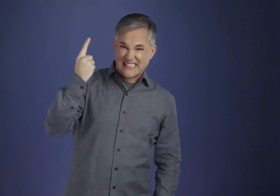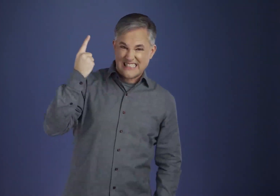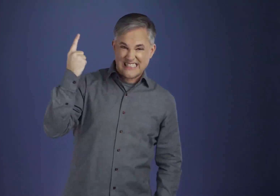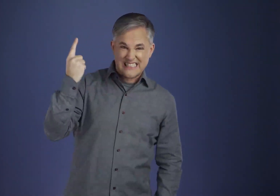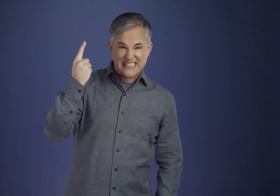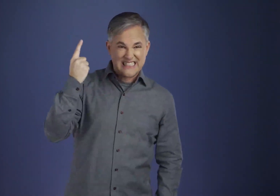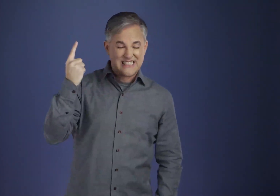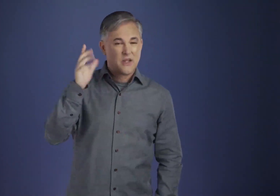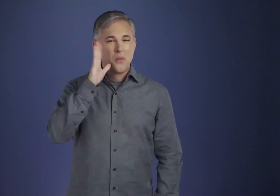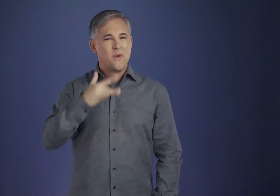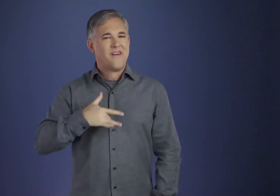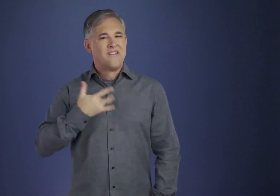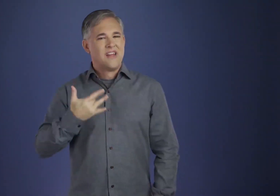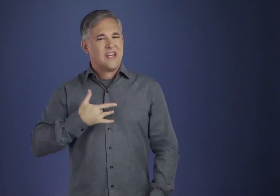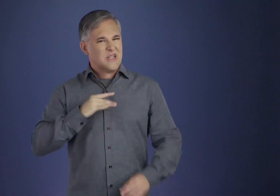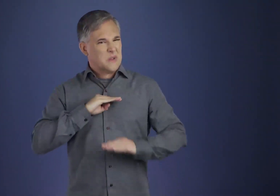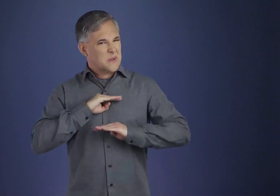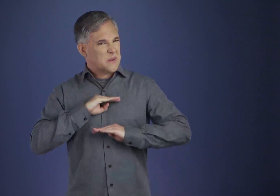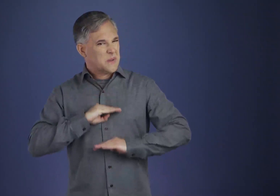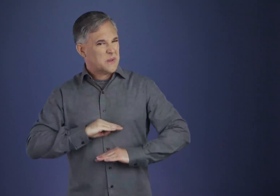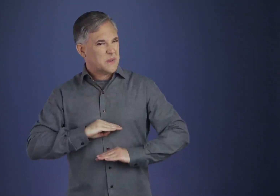is the bewildered one.